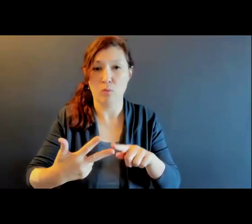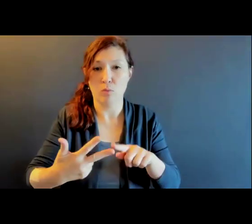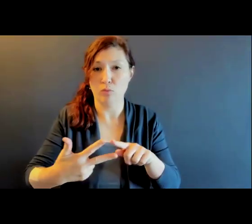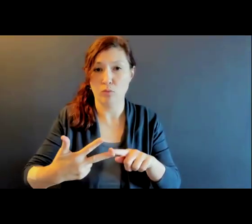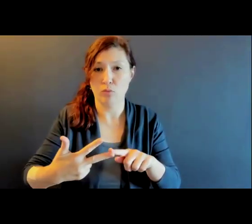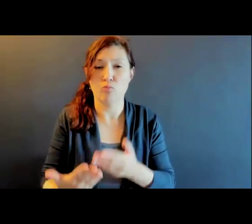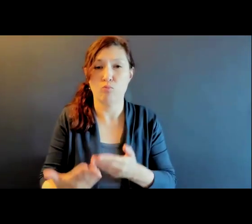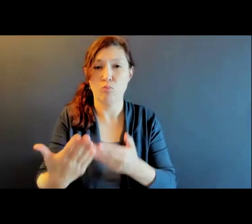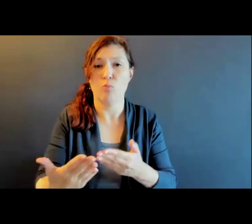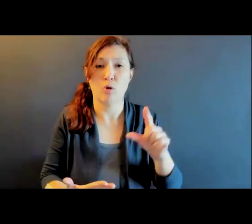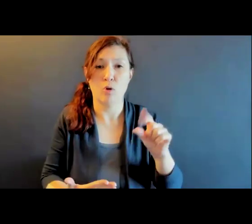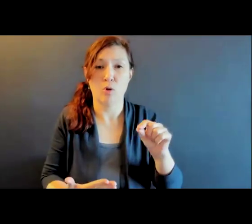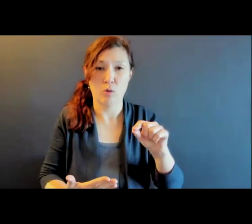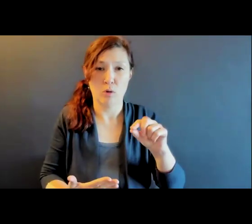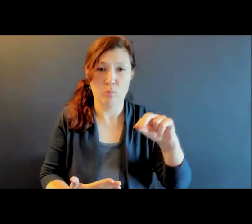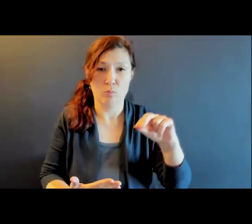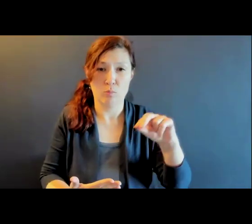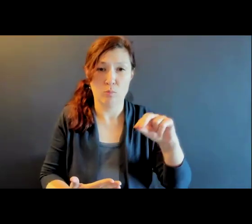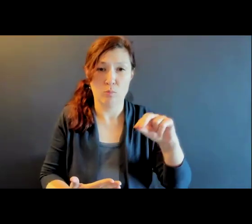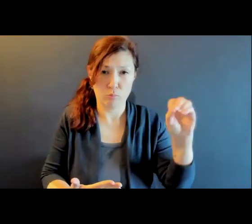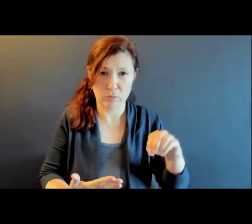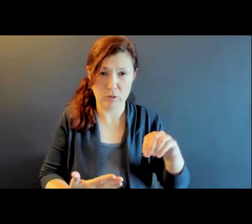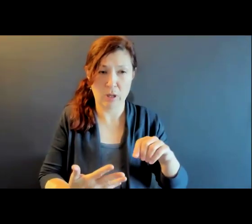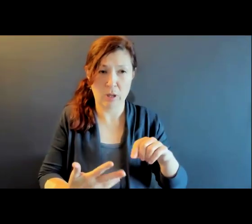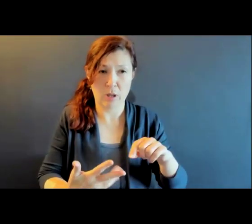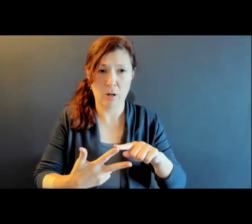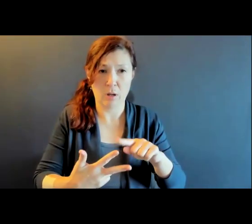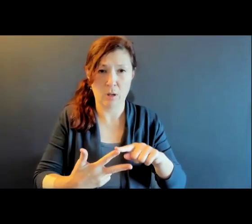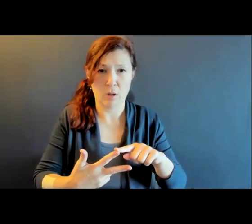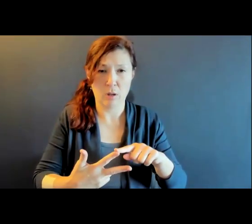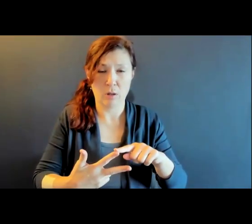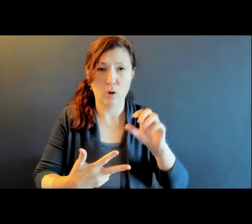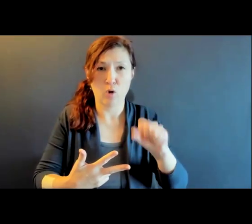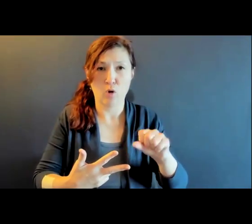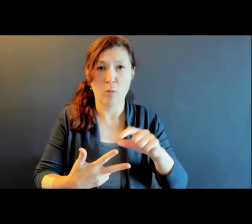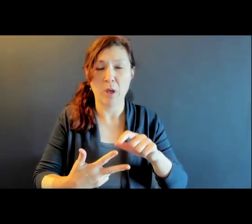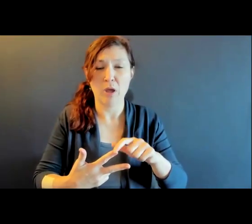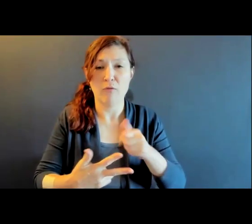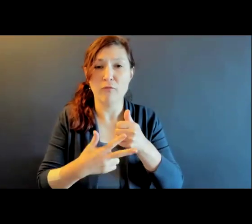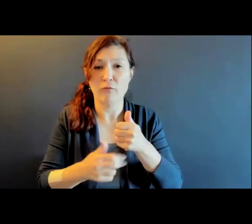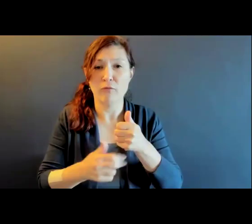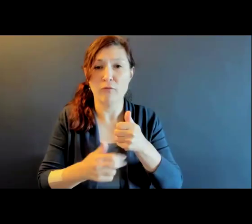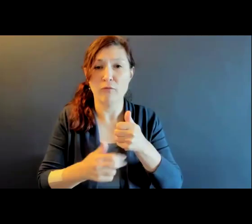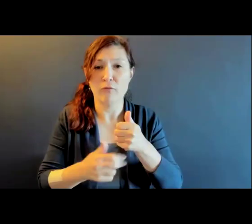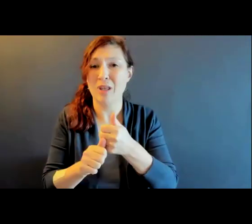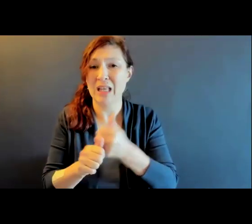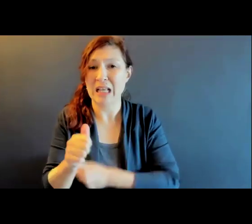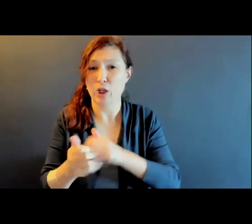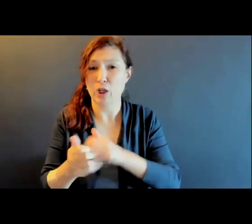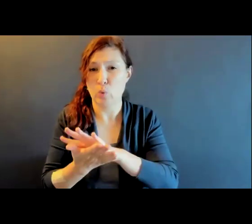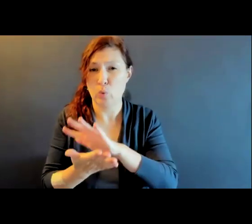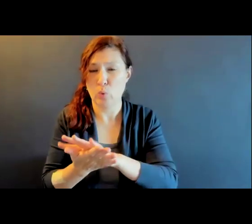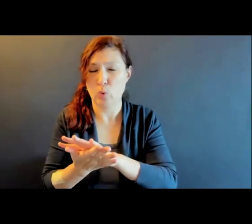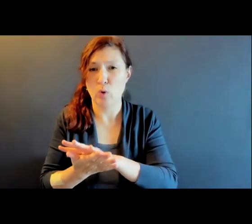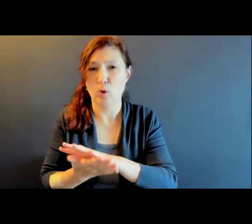for either each school or for overall. That's pretty much the difference between the